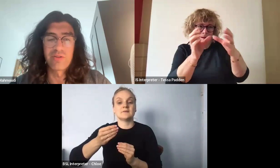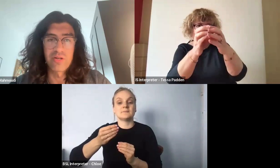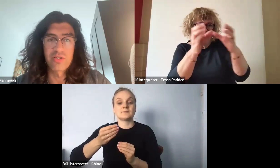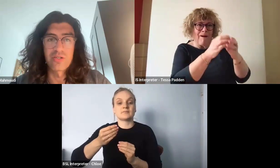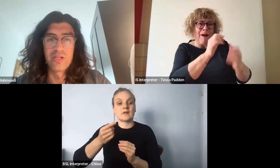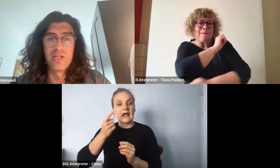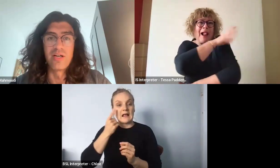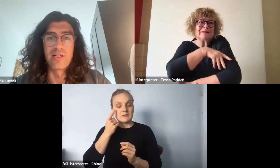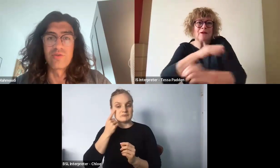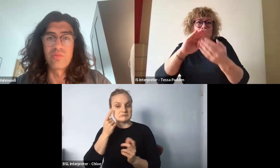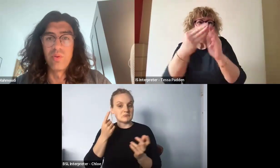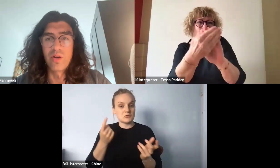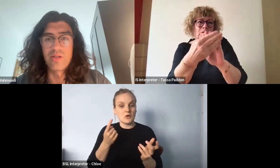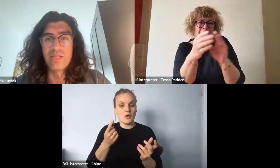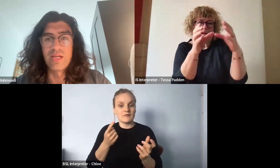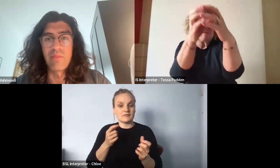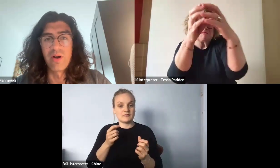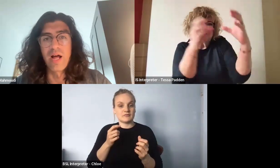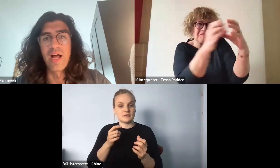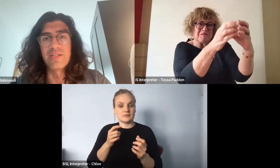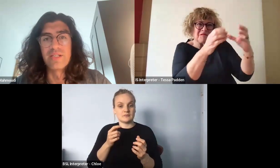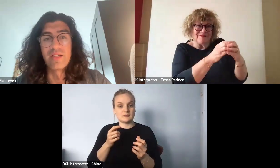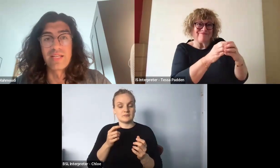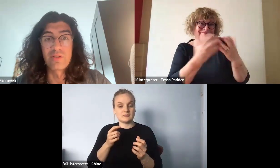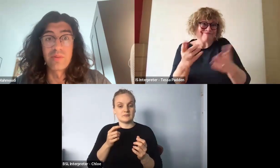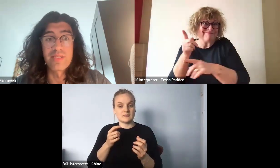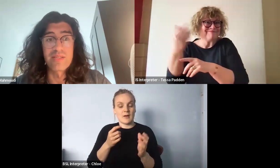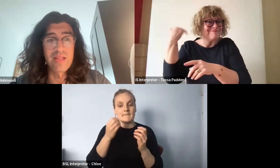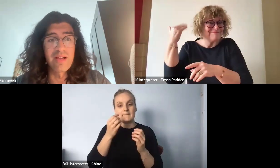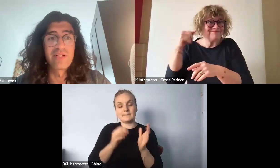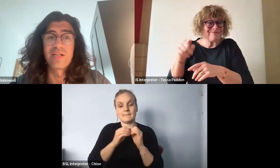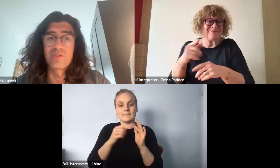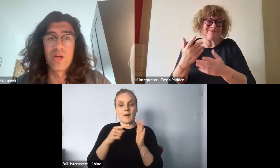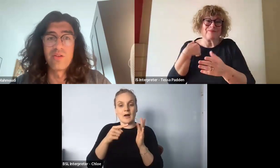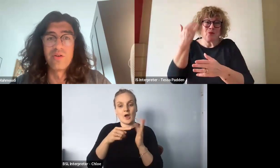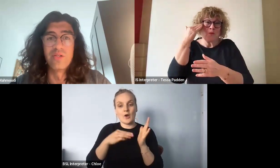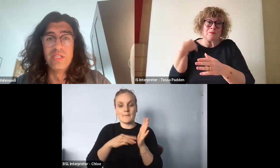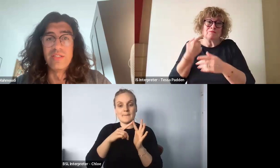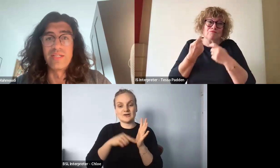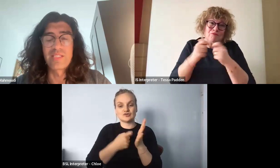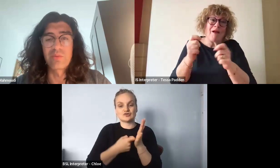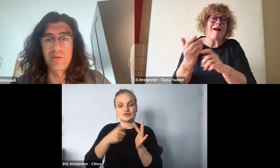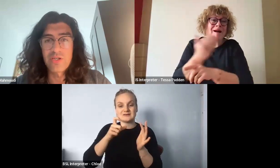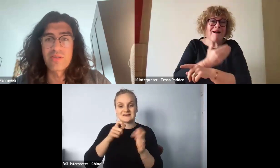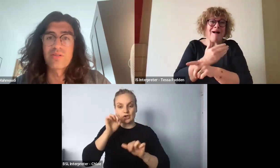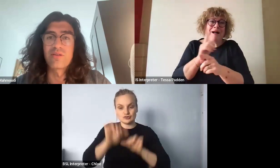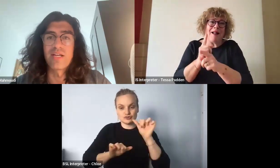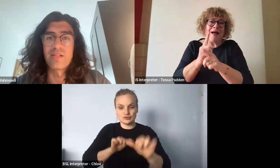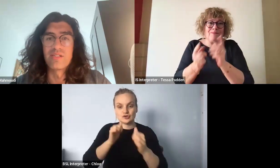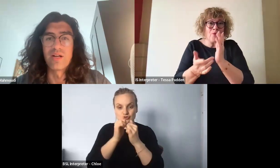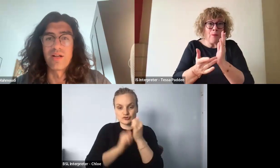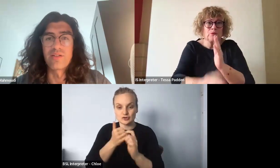biometric infrastructure to support the apartheid that took place in South Africa as well, though the aspirations